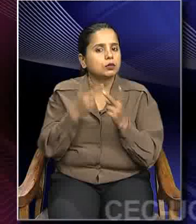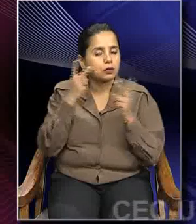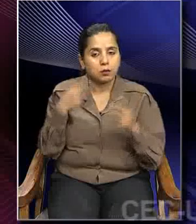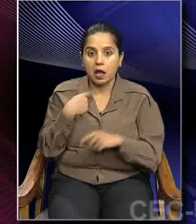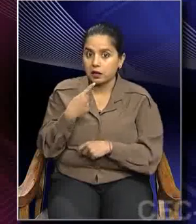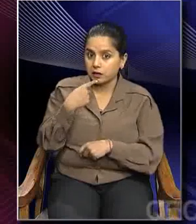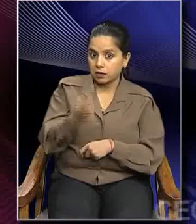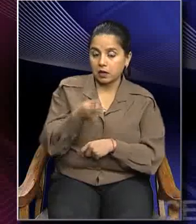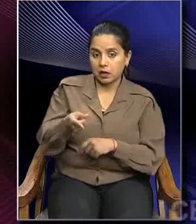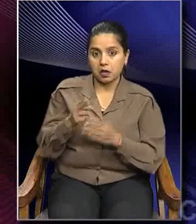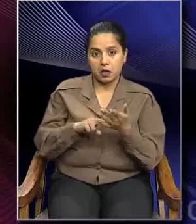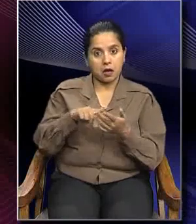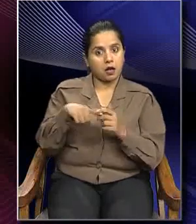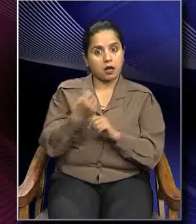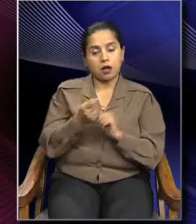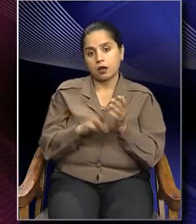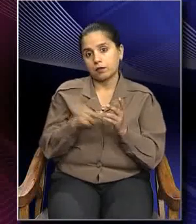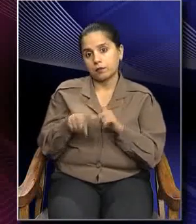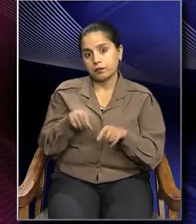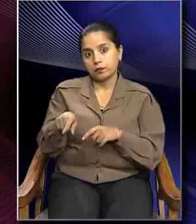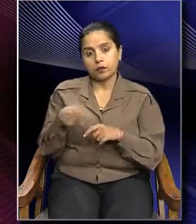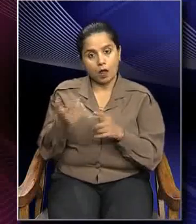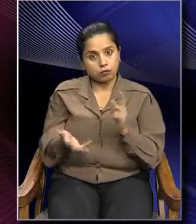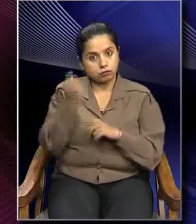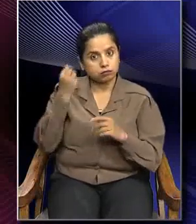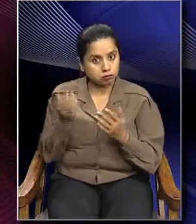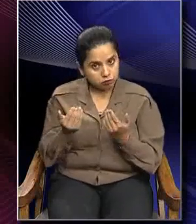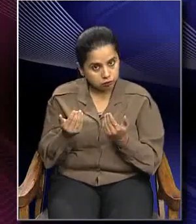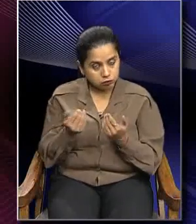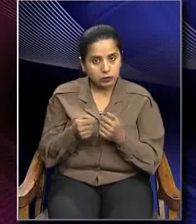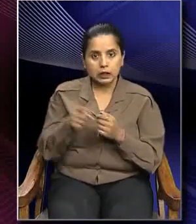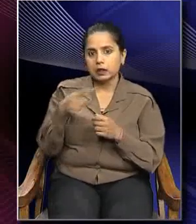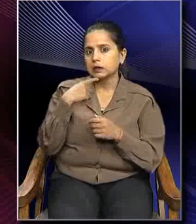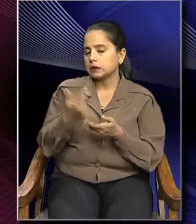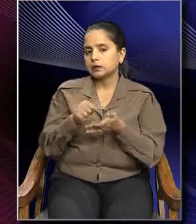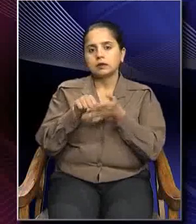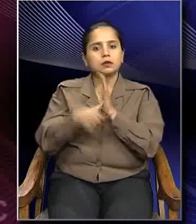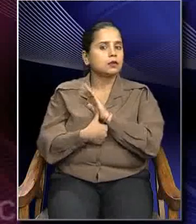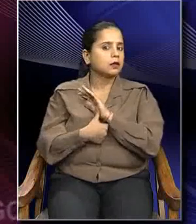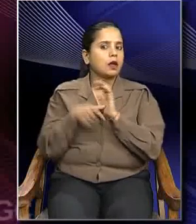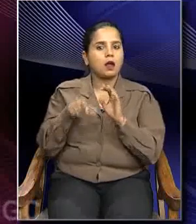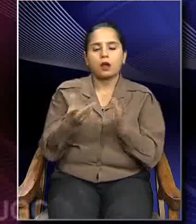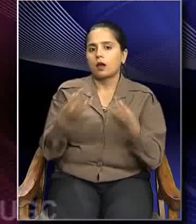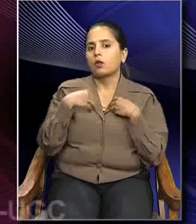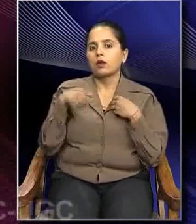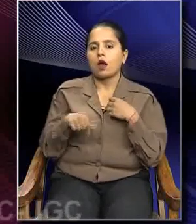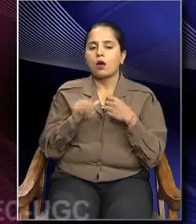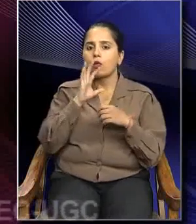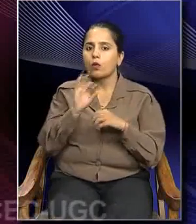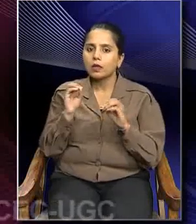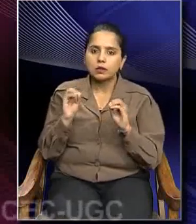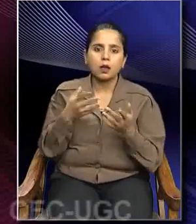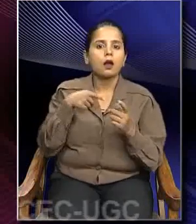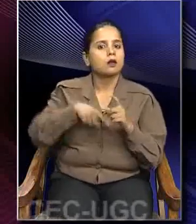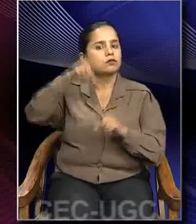say that negation can, it can be perceived. It cannot be inferred, since we cannot establish